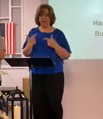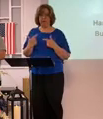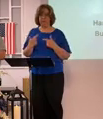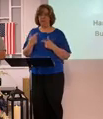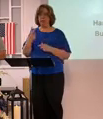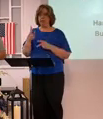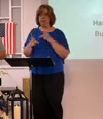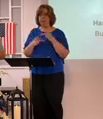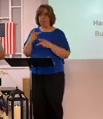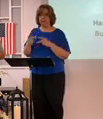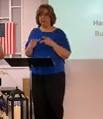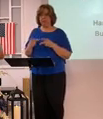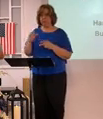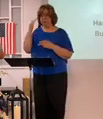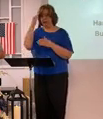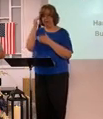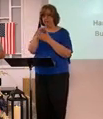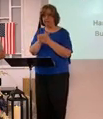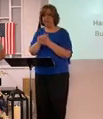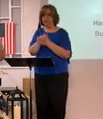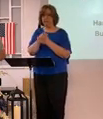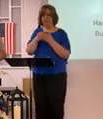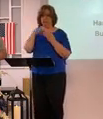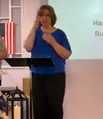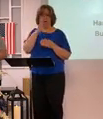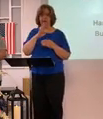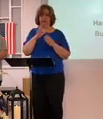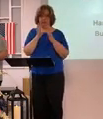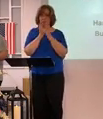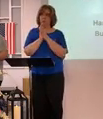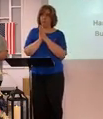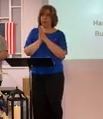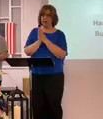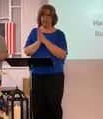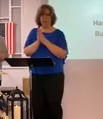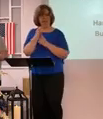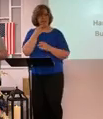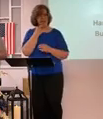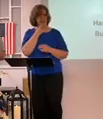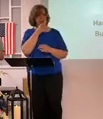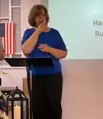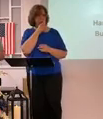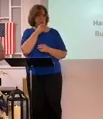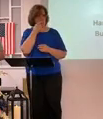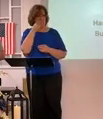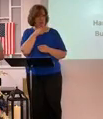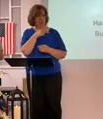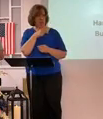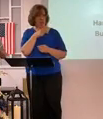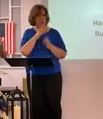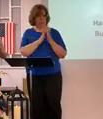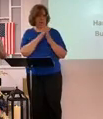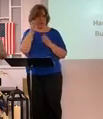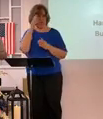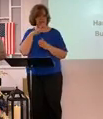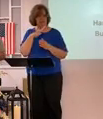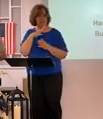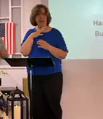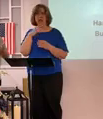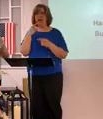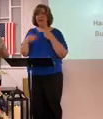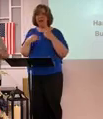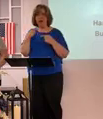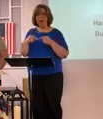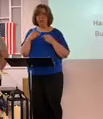my family that don't even believe in God were praying. I'm like, looking at them like, who are you? How'd you manage this? I've argued with these people